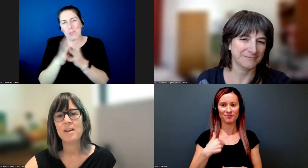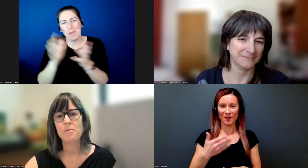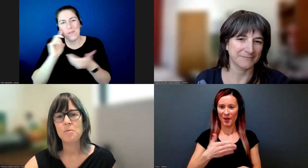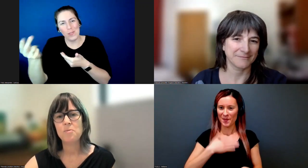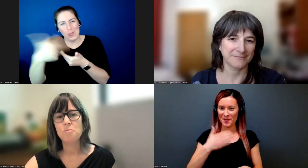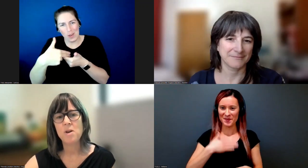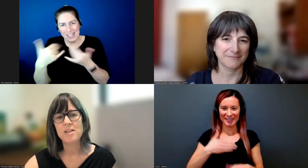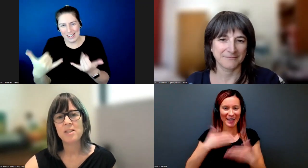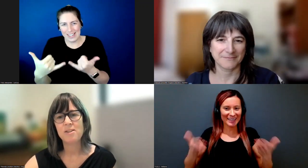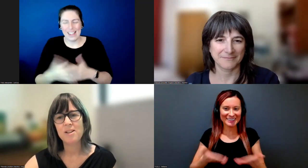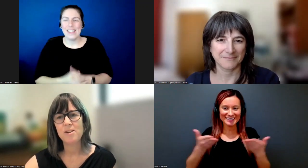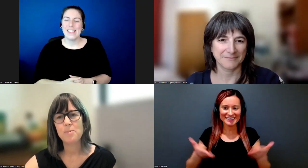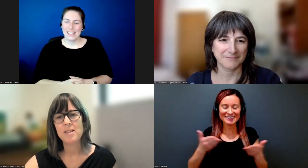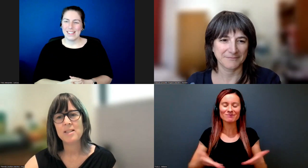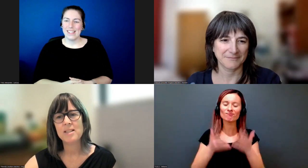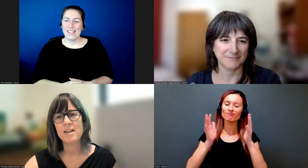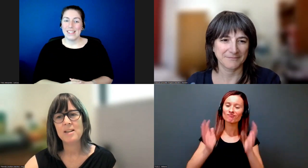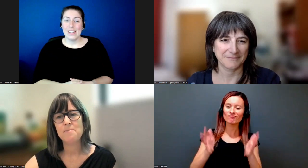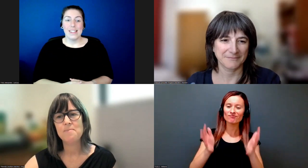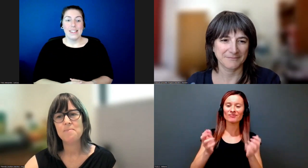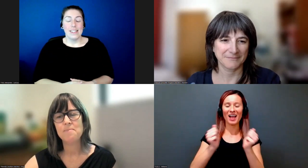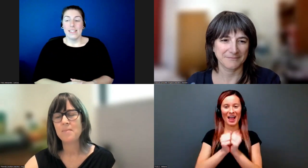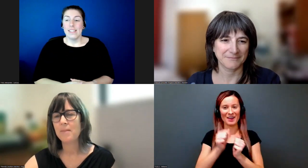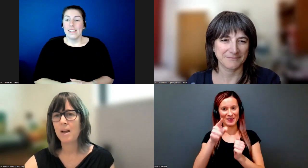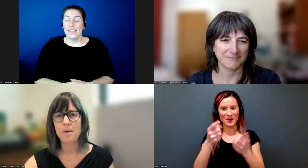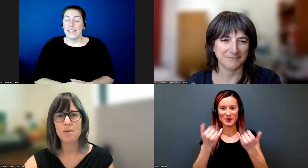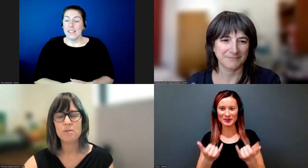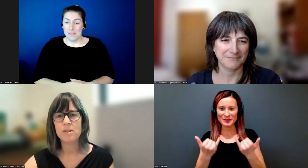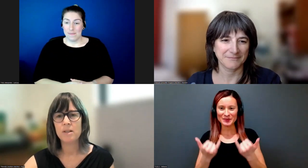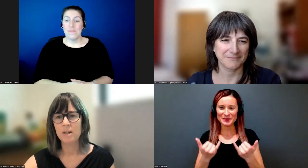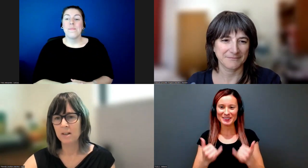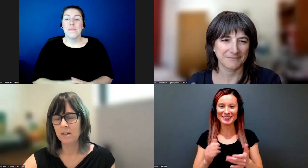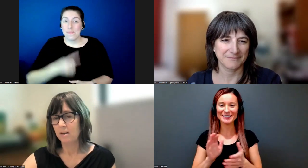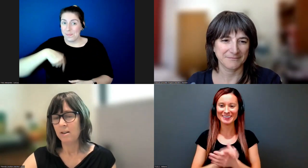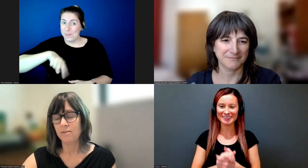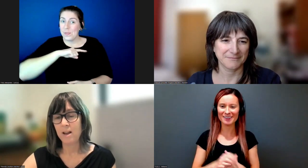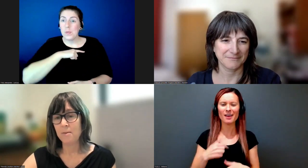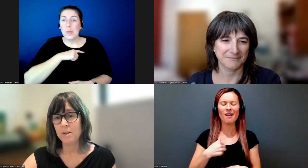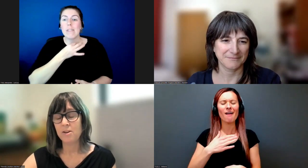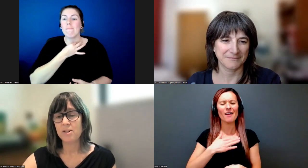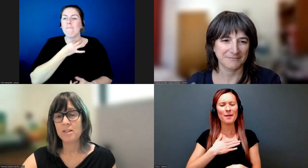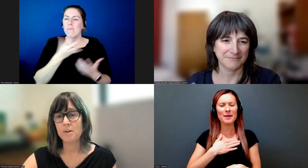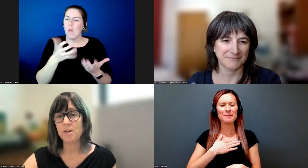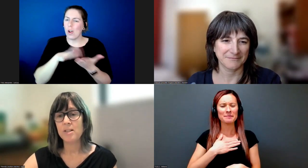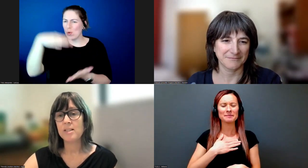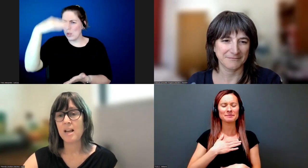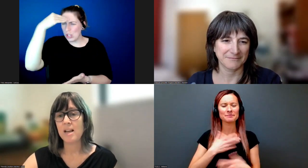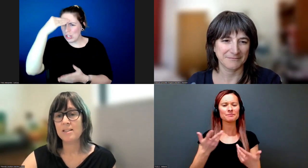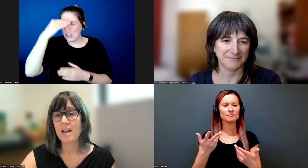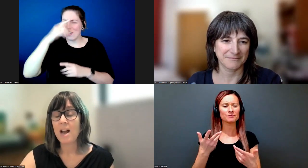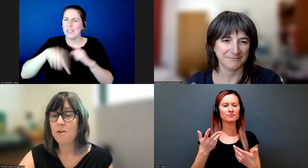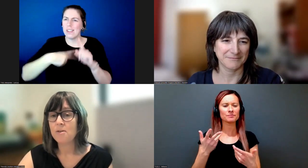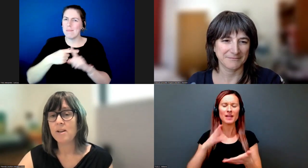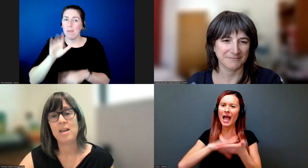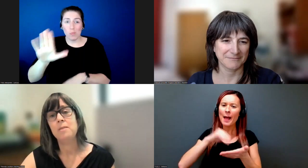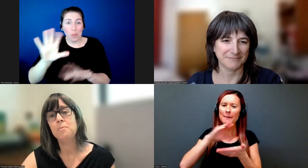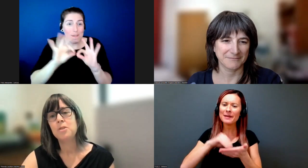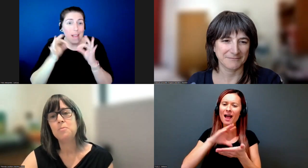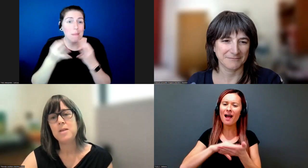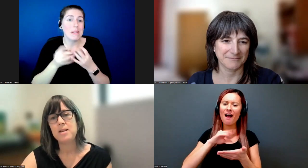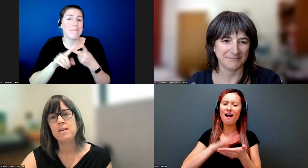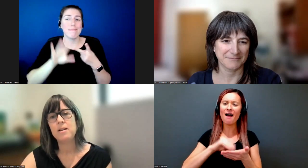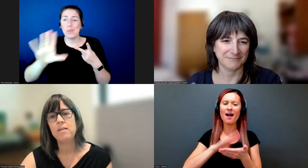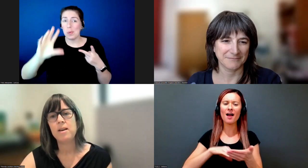And we wanted to learn a little bit about your family, your experience, and how it came